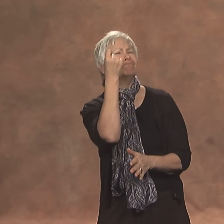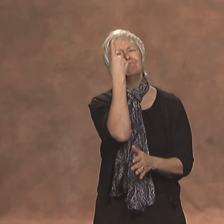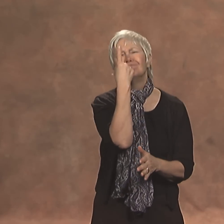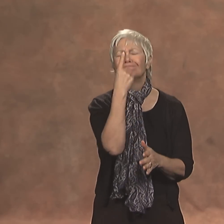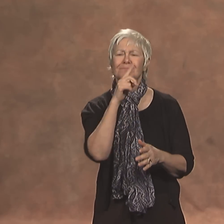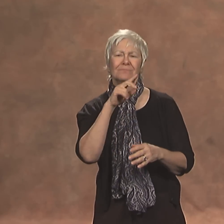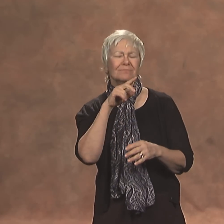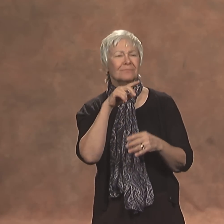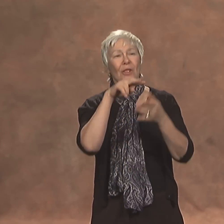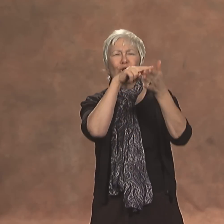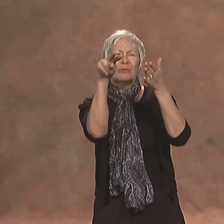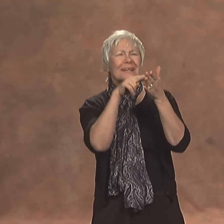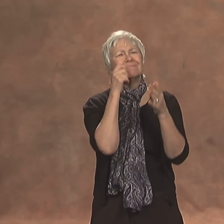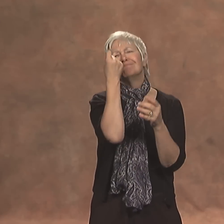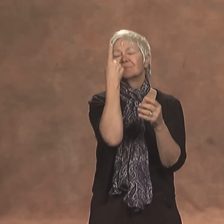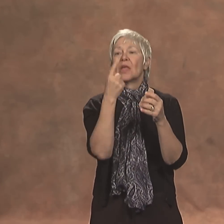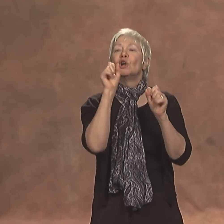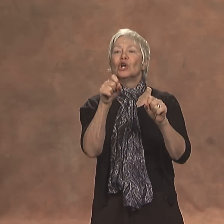the picture.